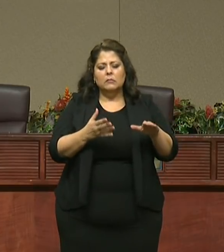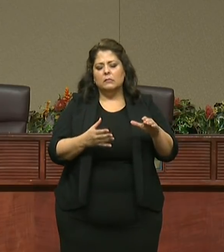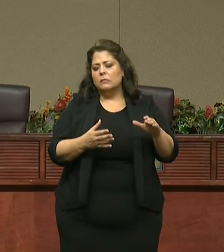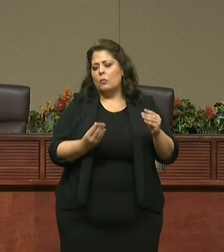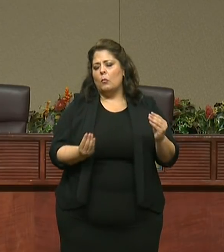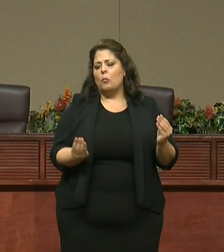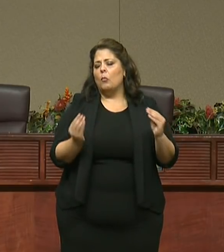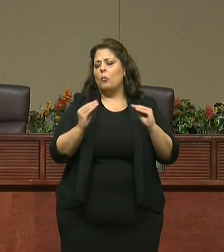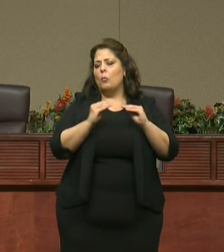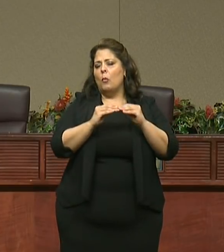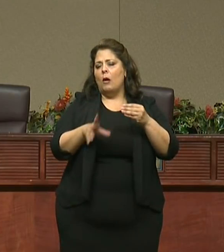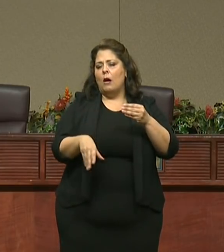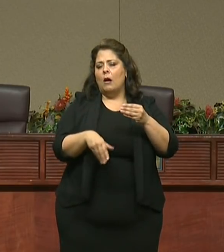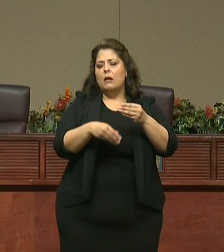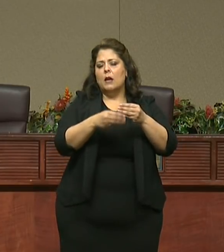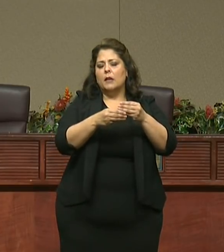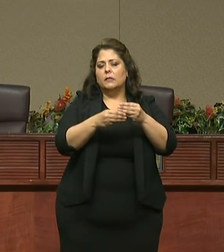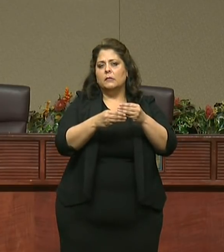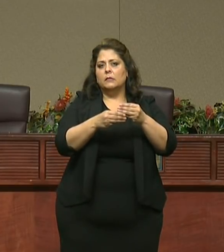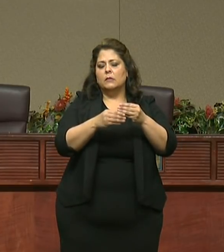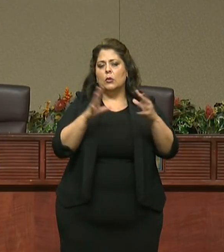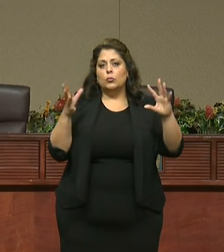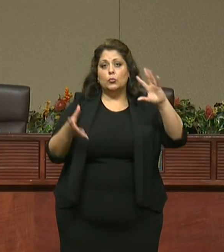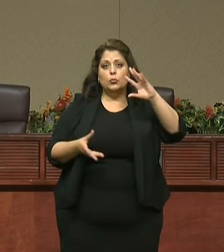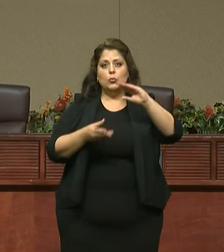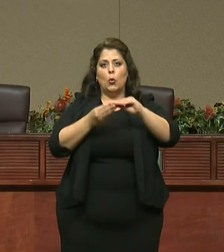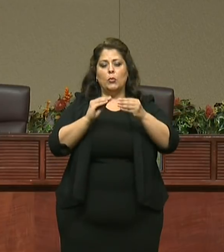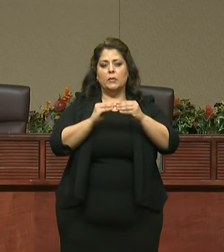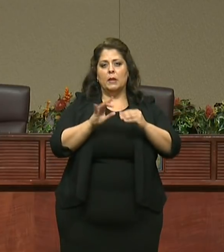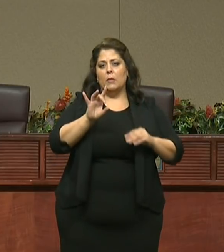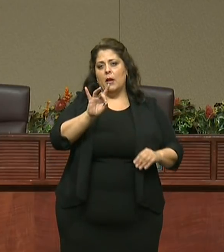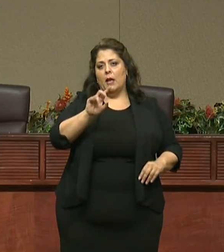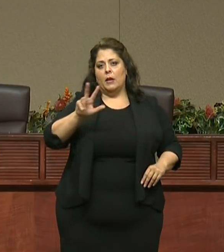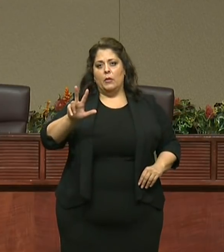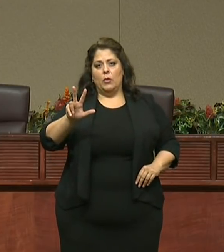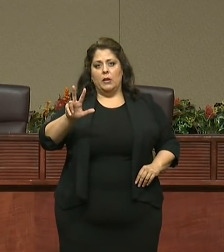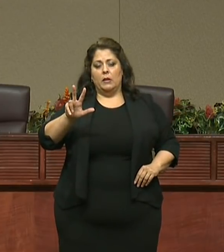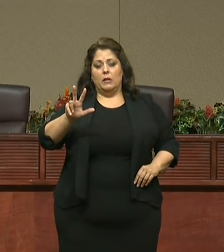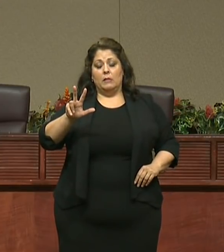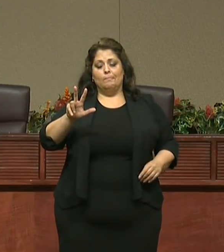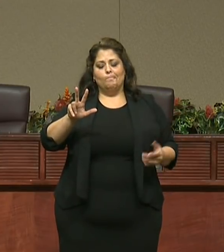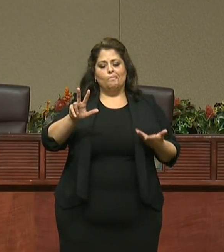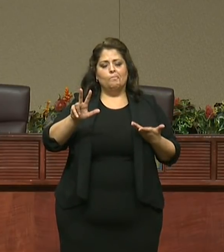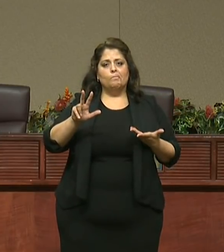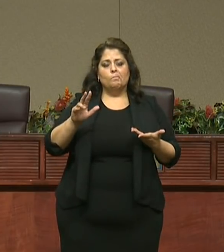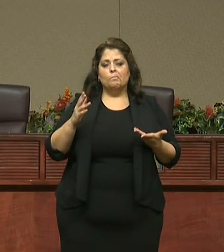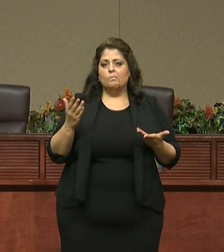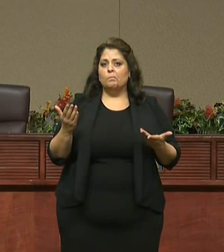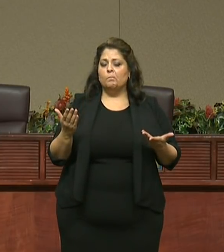list. We are up to 83. The general statement on that is that